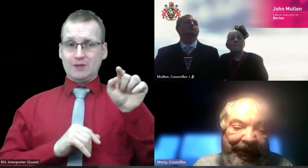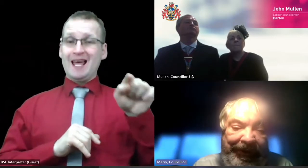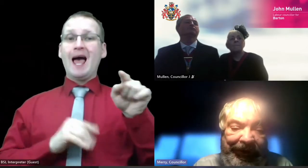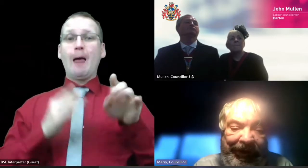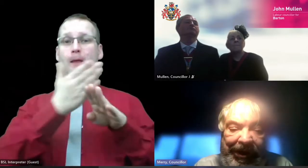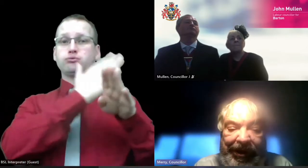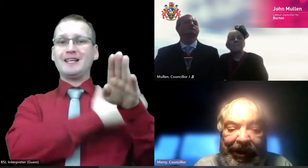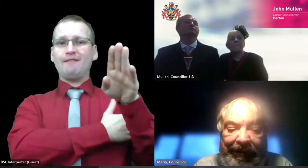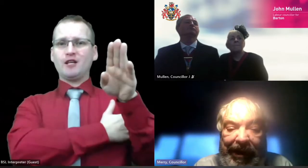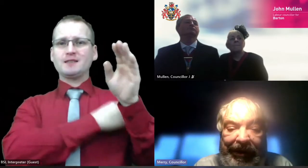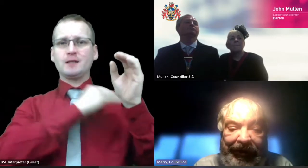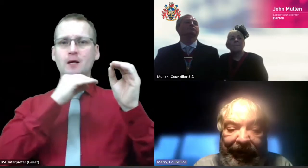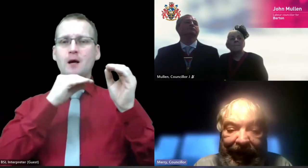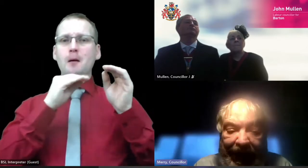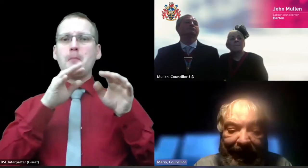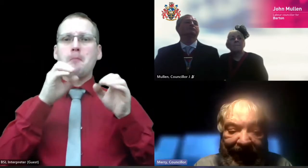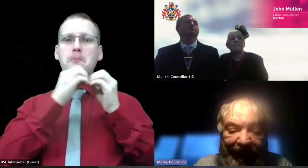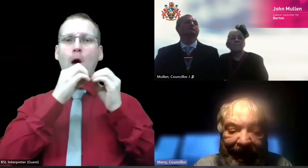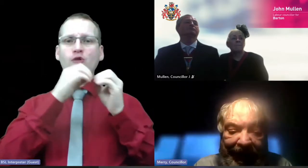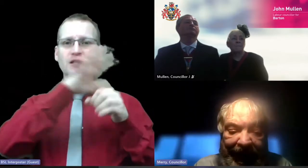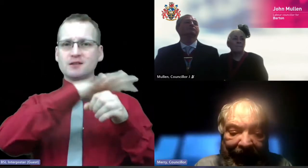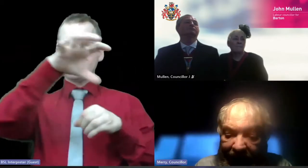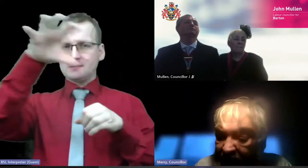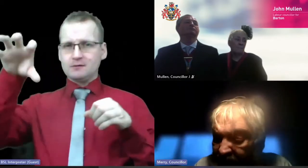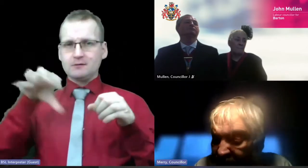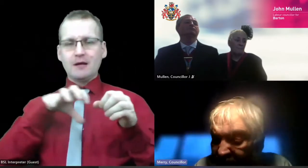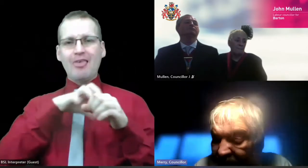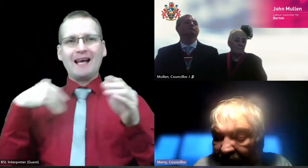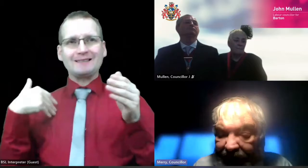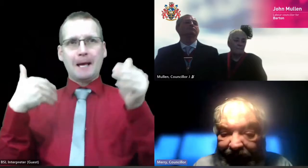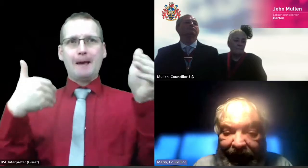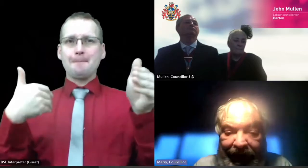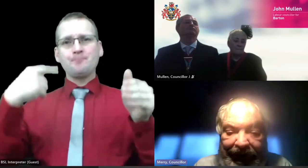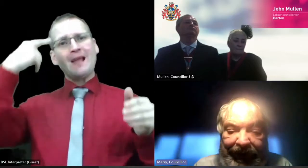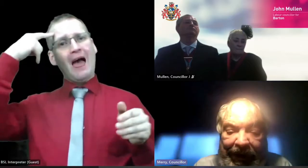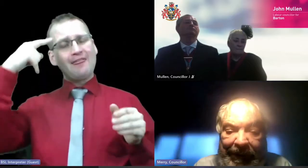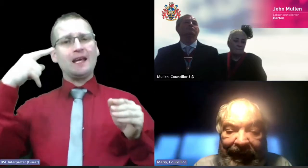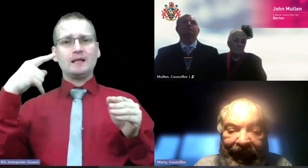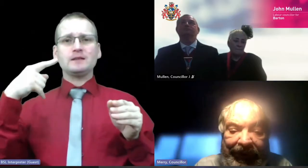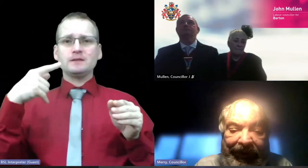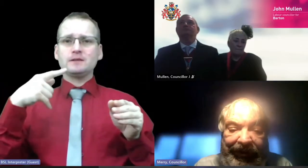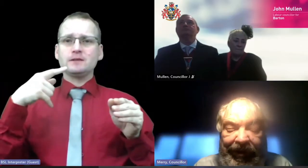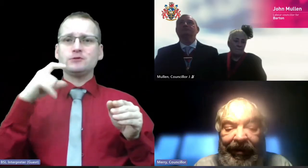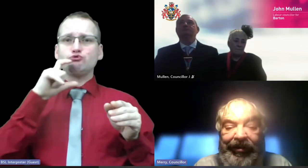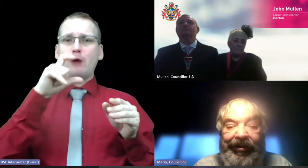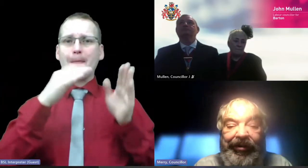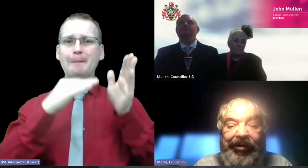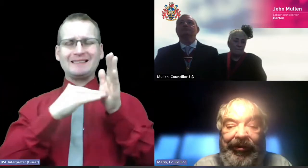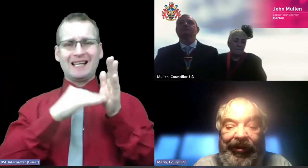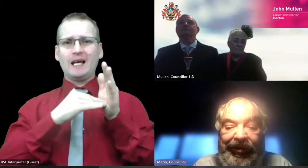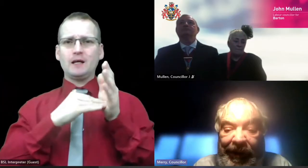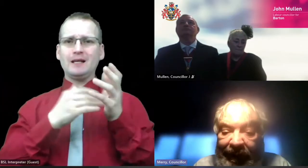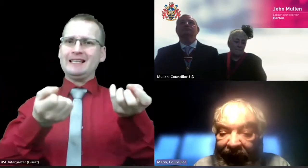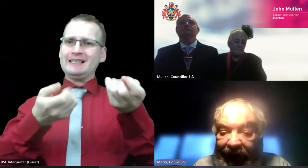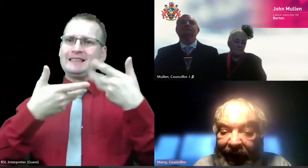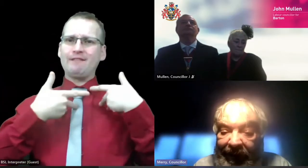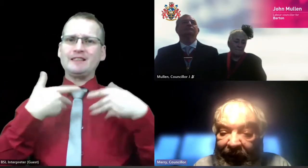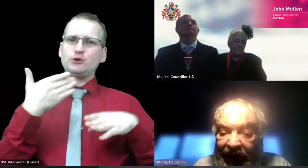previous boroughs' mayors during that period. I think he's actually discharged those